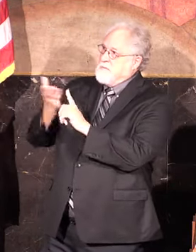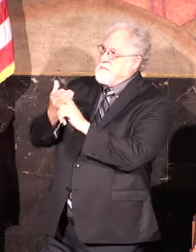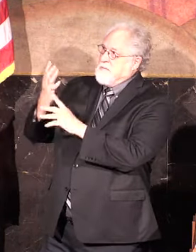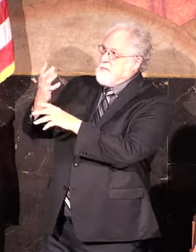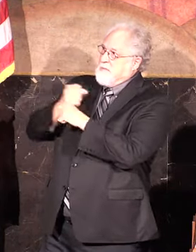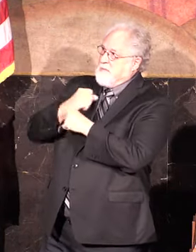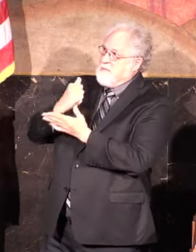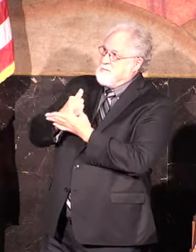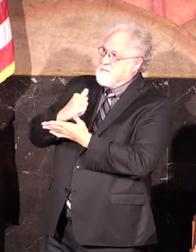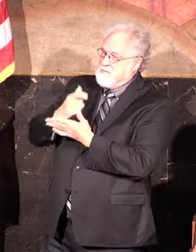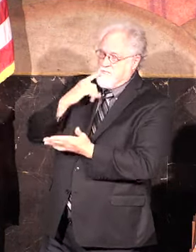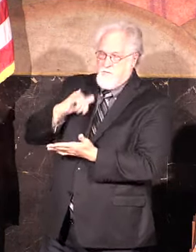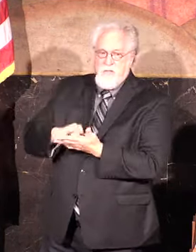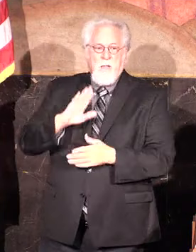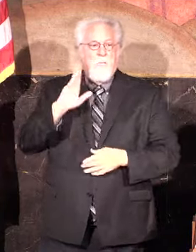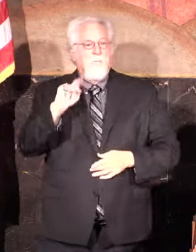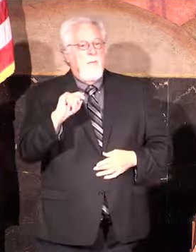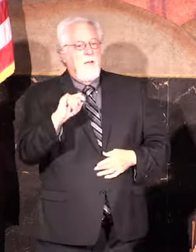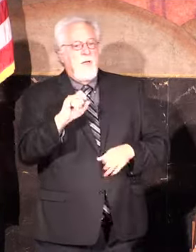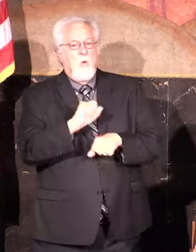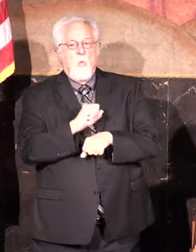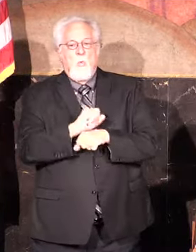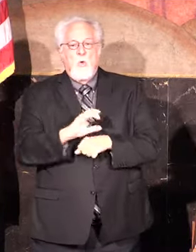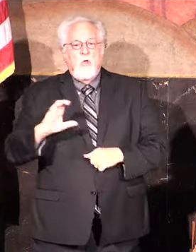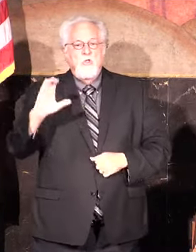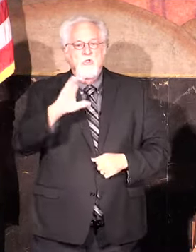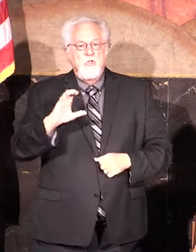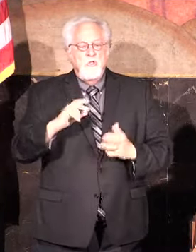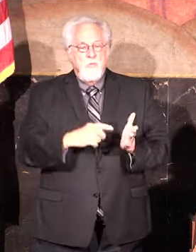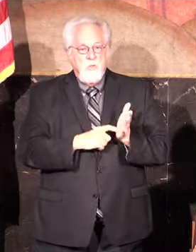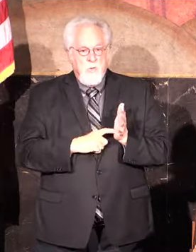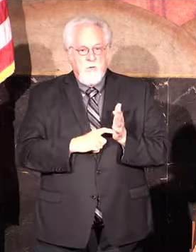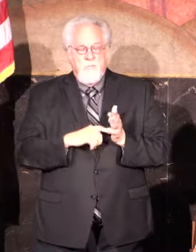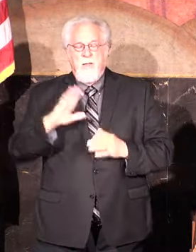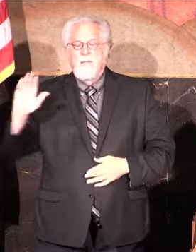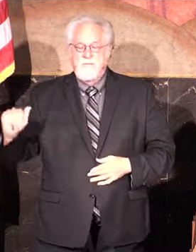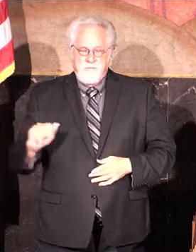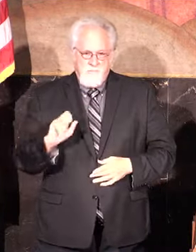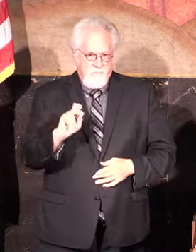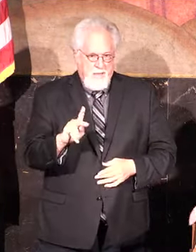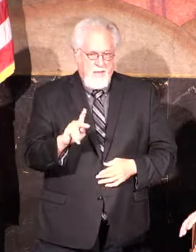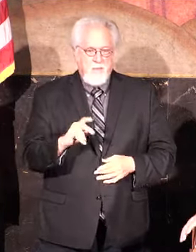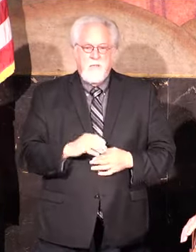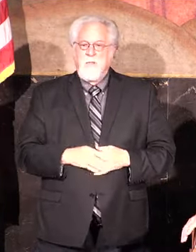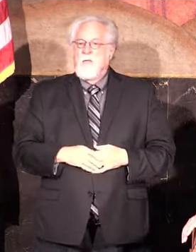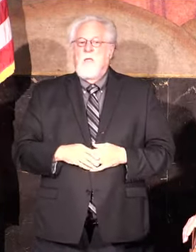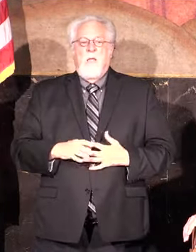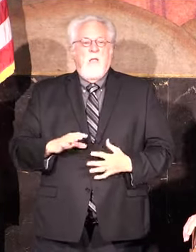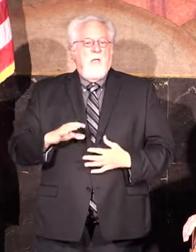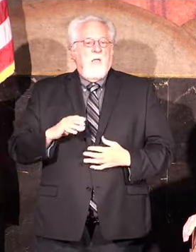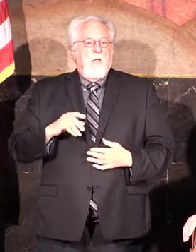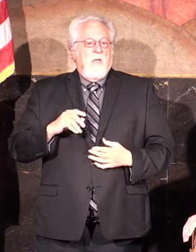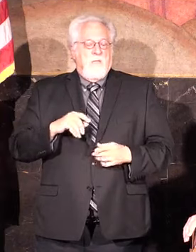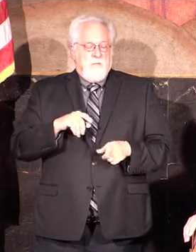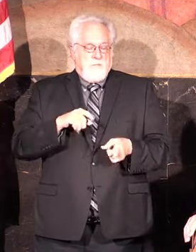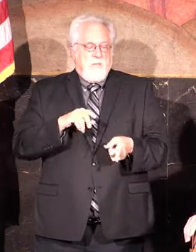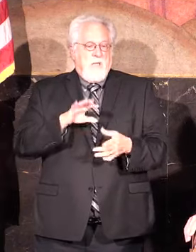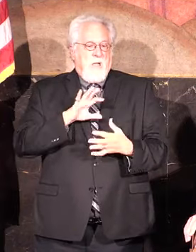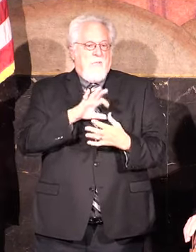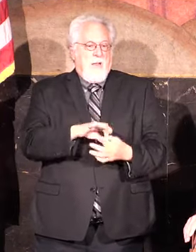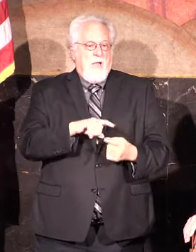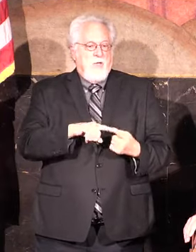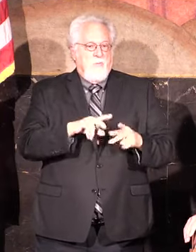matter. But these work search requirements are back in place. They do not apply to individuals whose